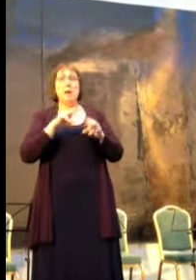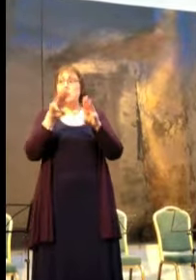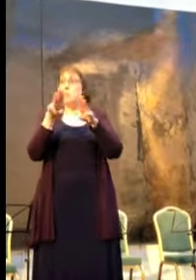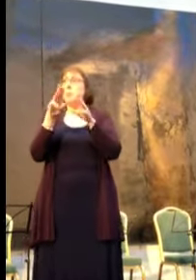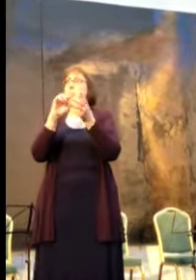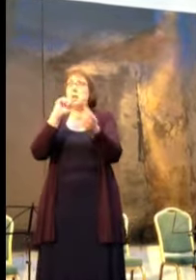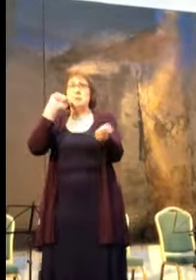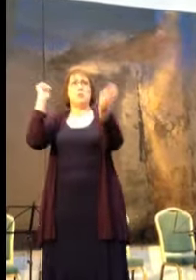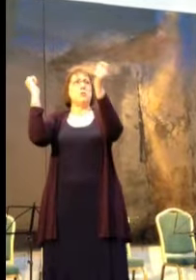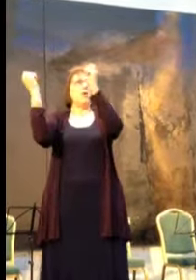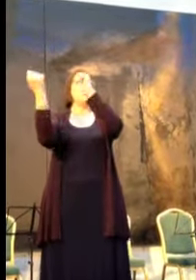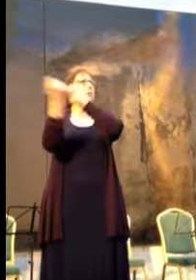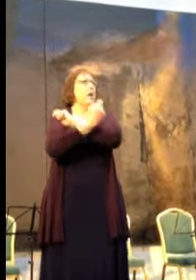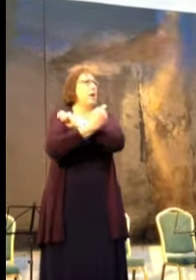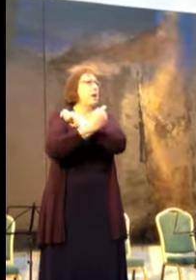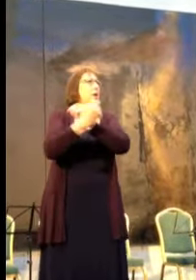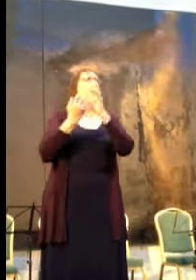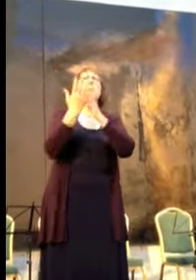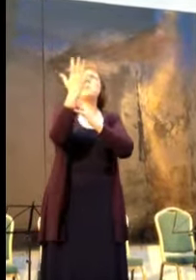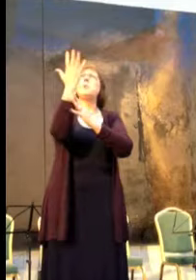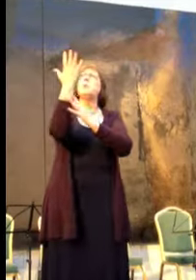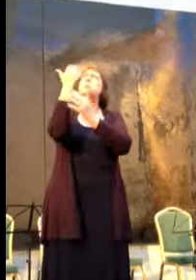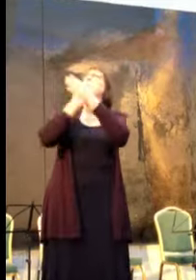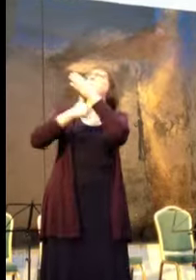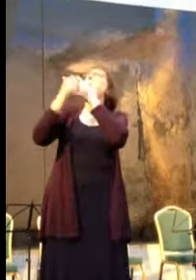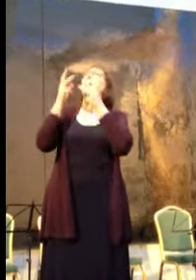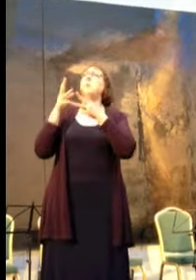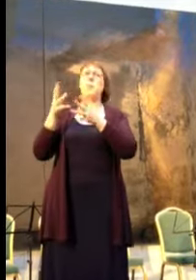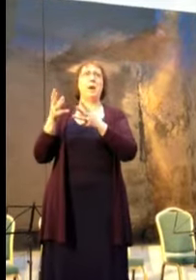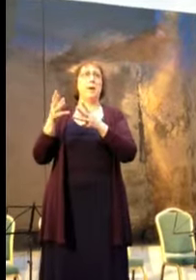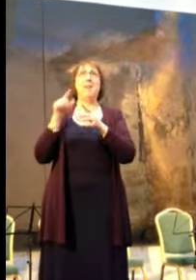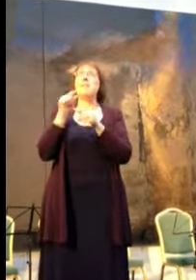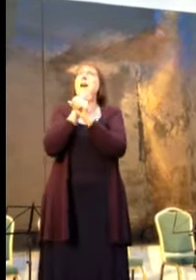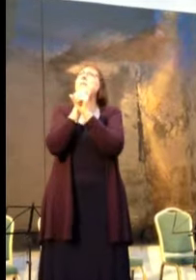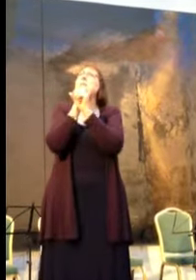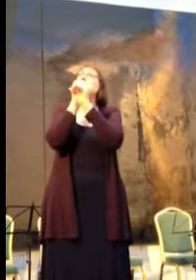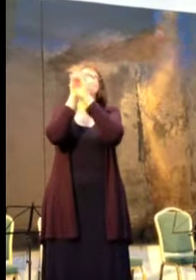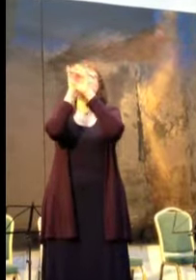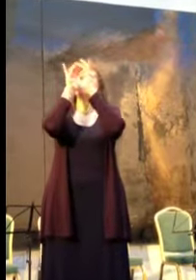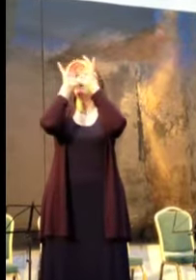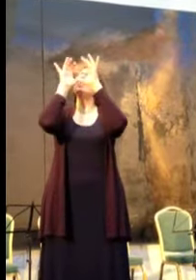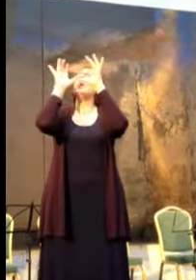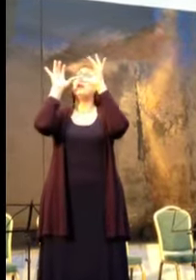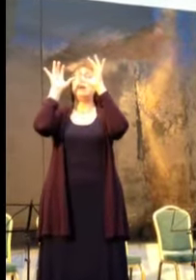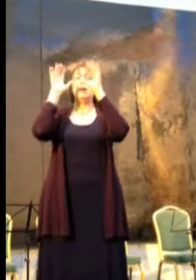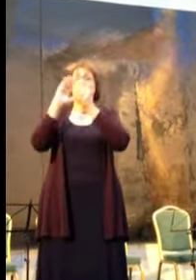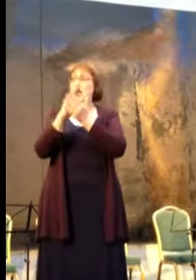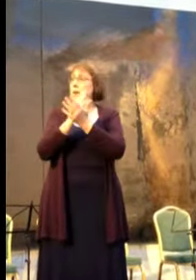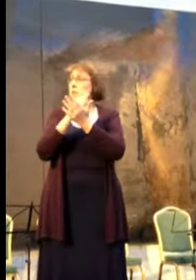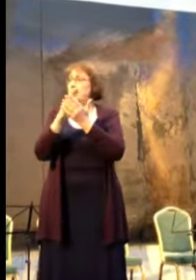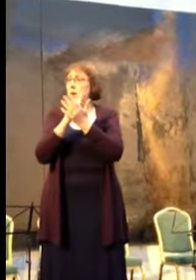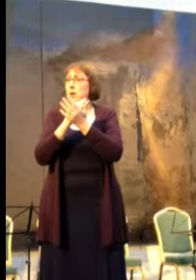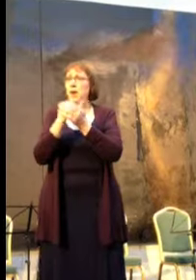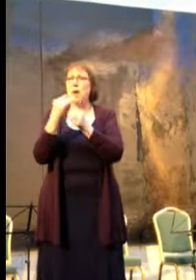transformed through the power of spiritual idealism. And that vision, in a way, insofar as it is shared, of